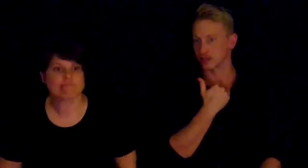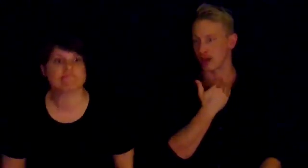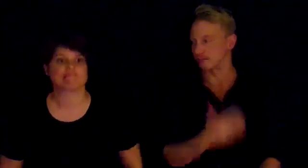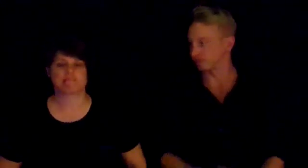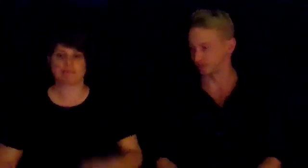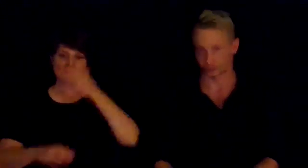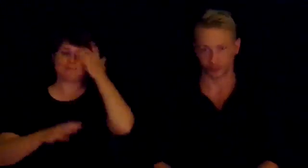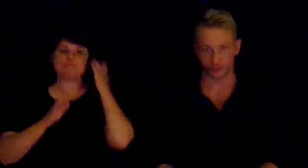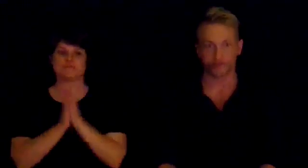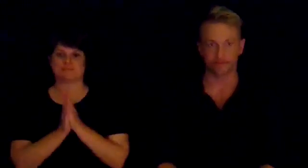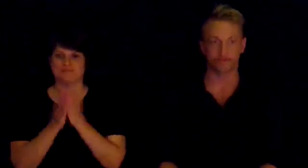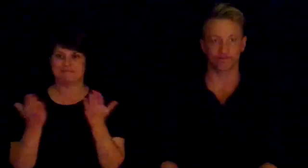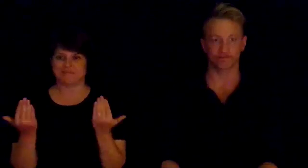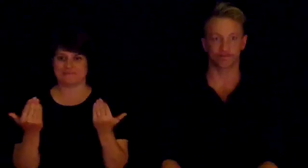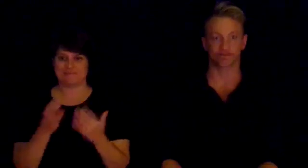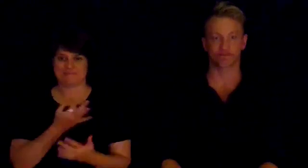Sign.